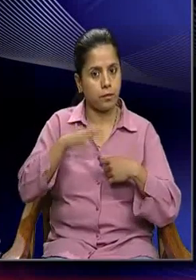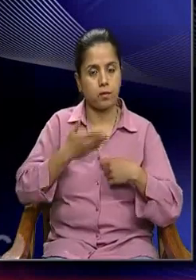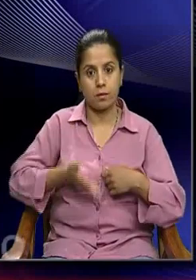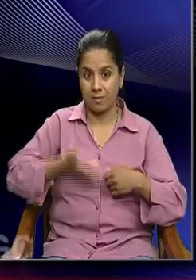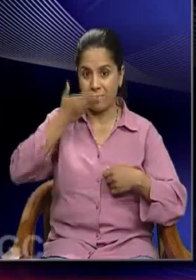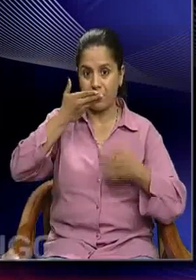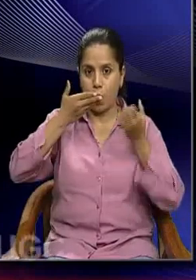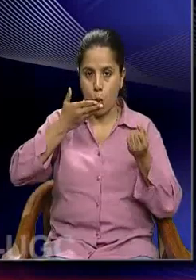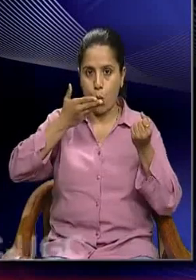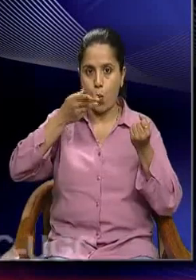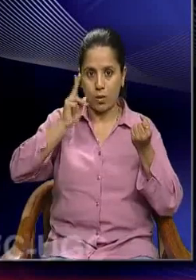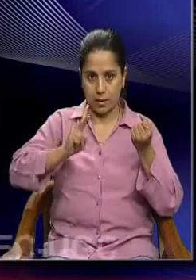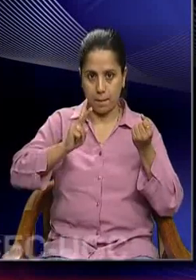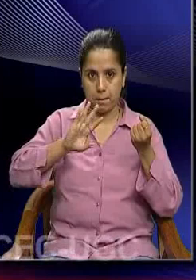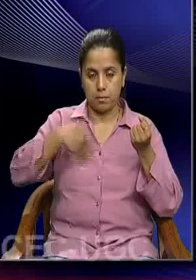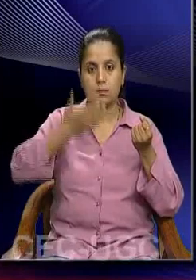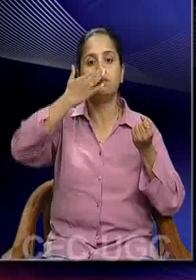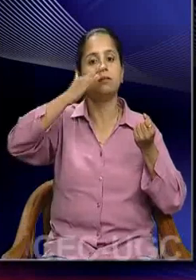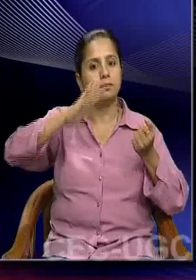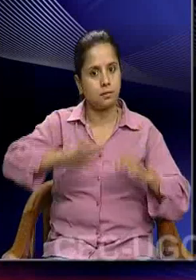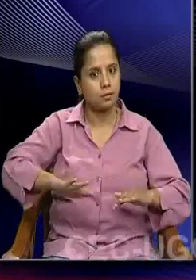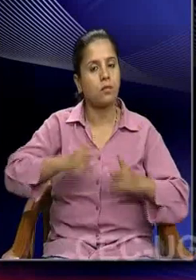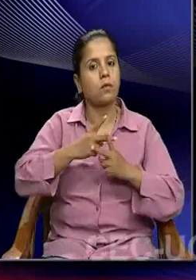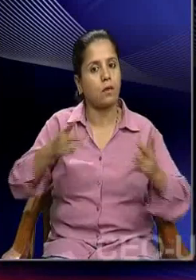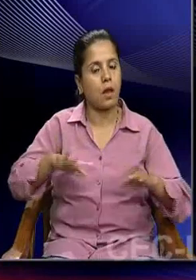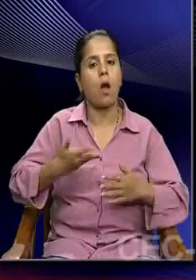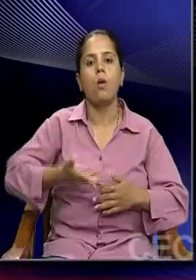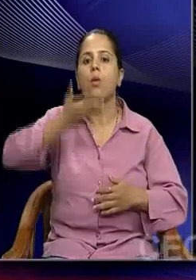retention and exhalation of the breath.